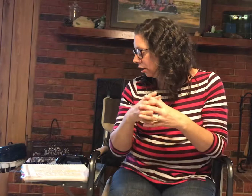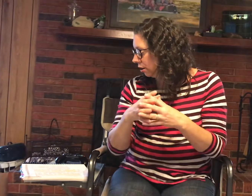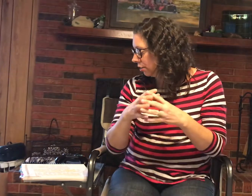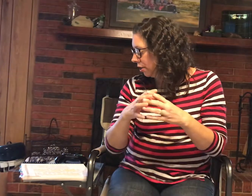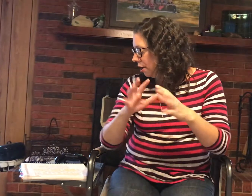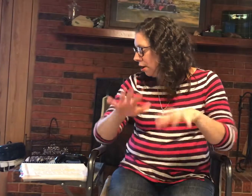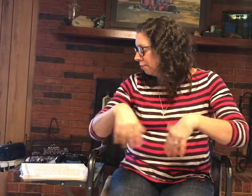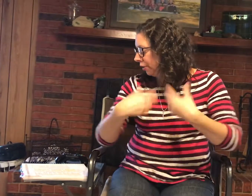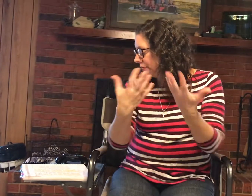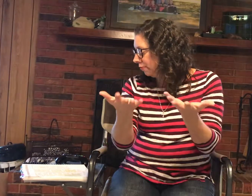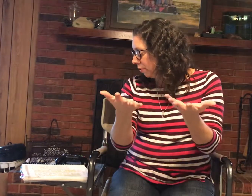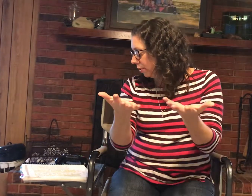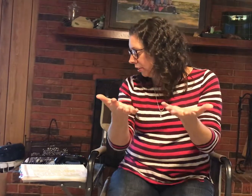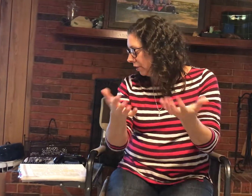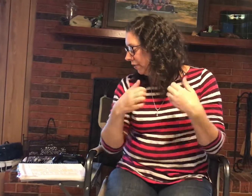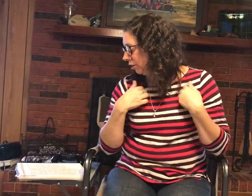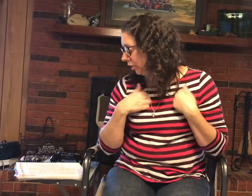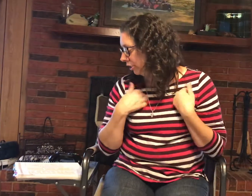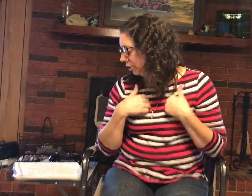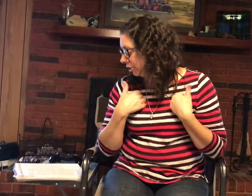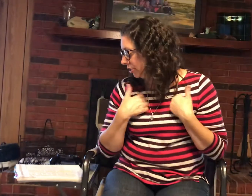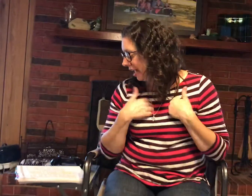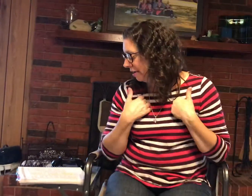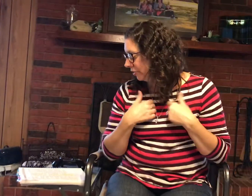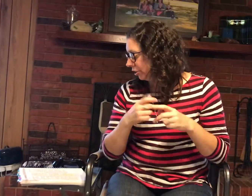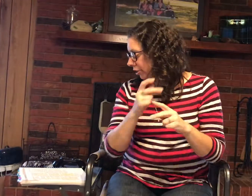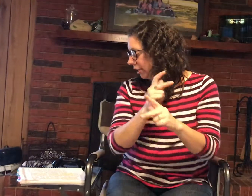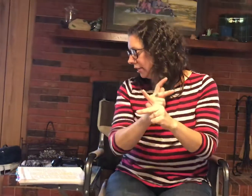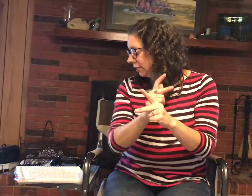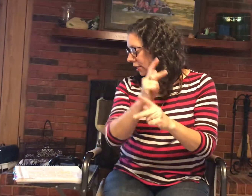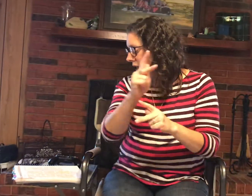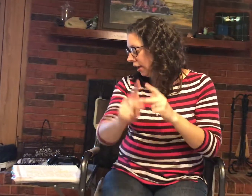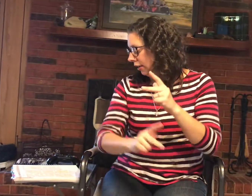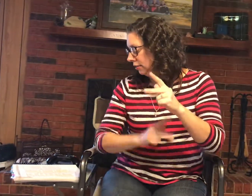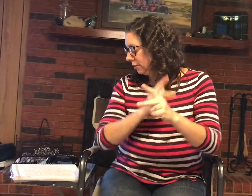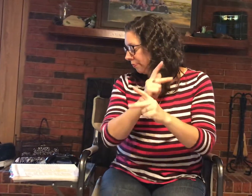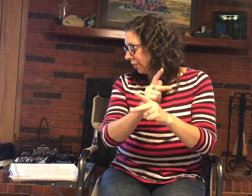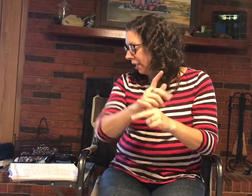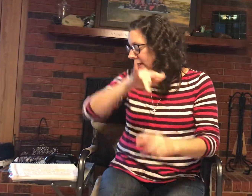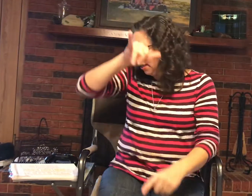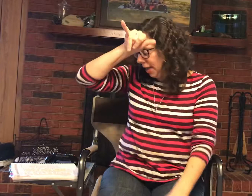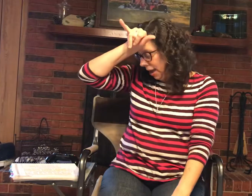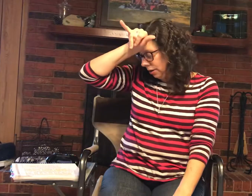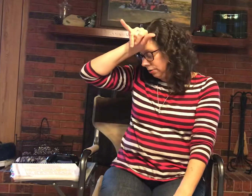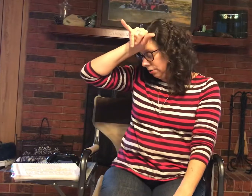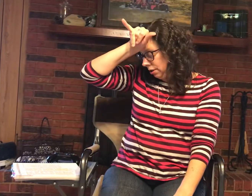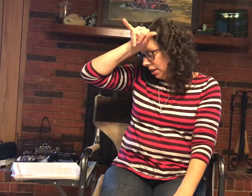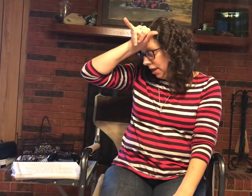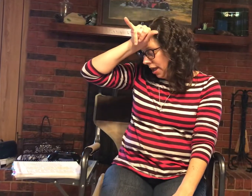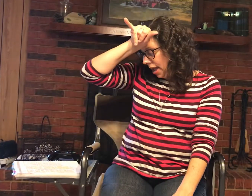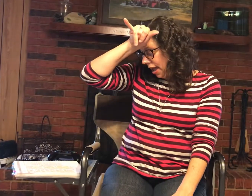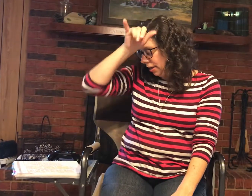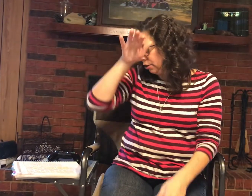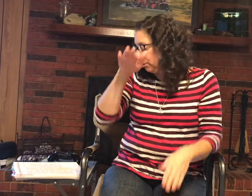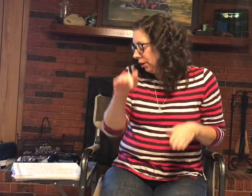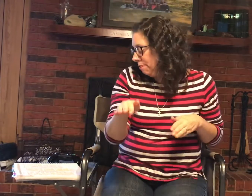earth bring forth living creatures after his kind, cattle and